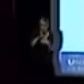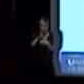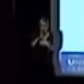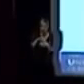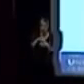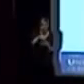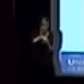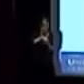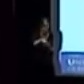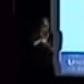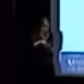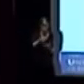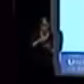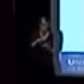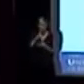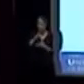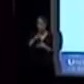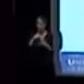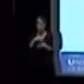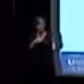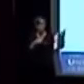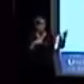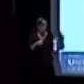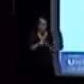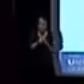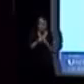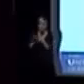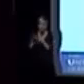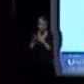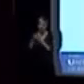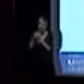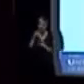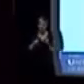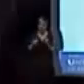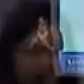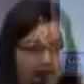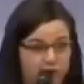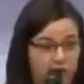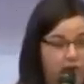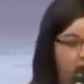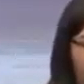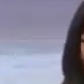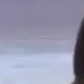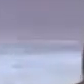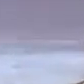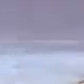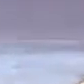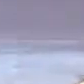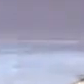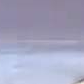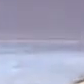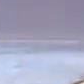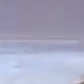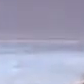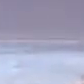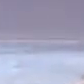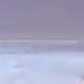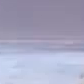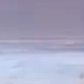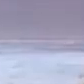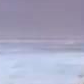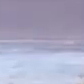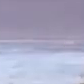to be displayed in our newsroom, as well as online for folks who could not engage this afternoon here live. So please